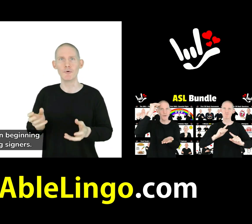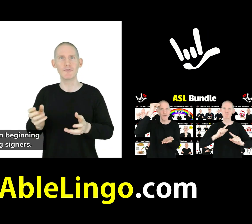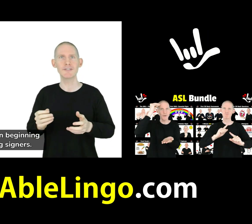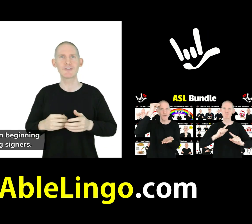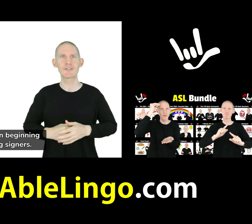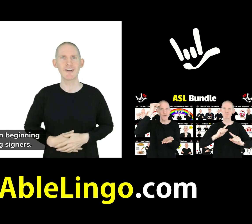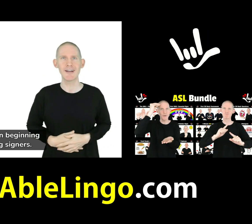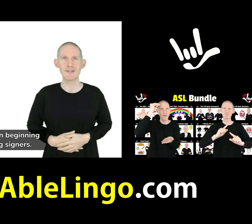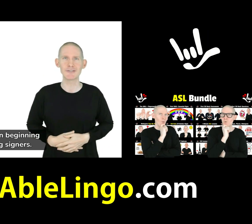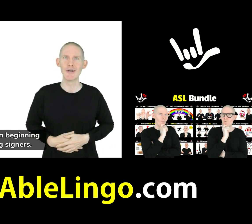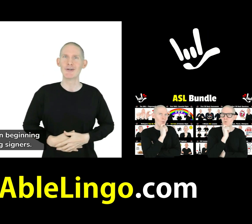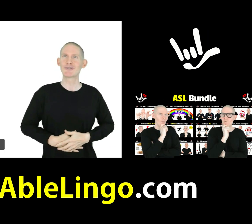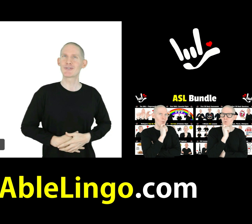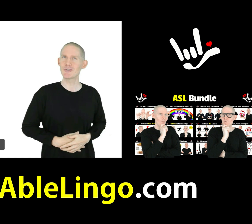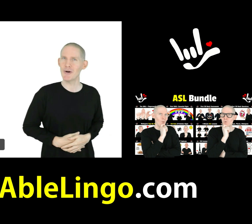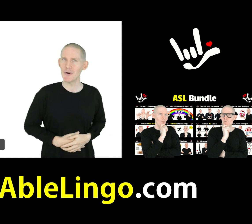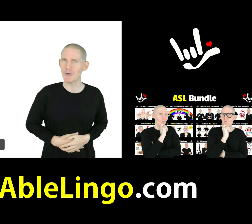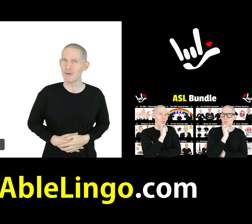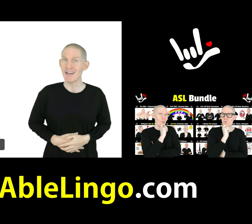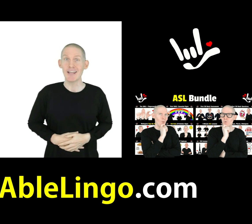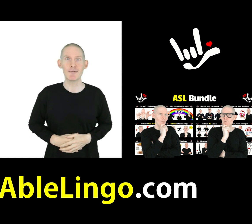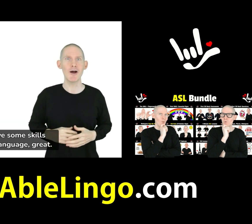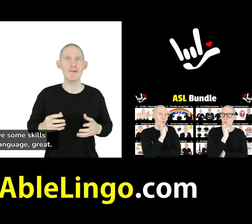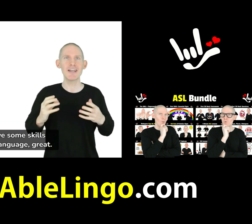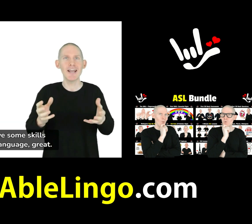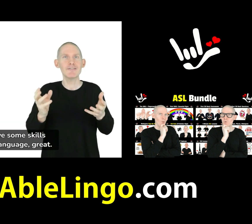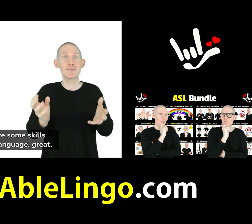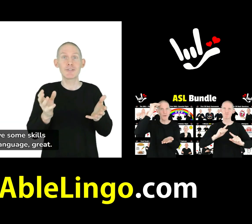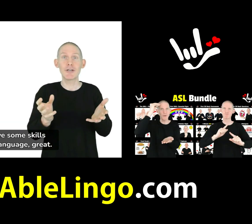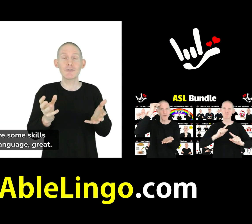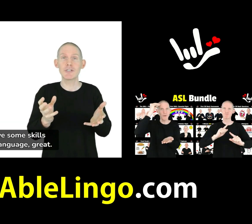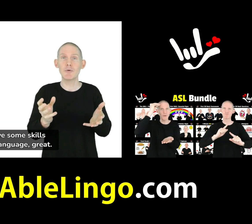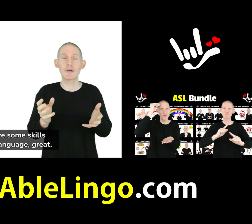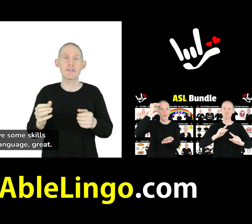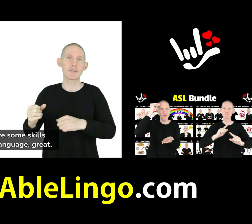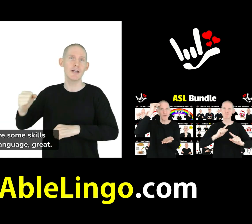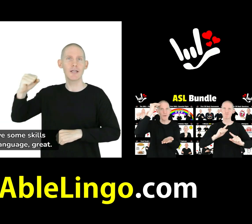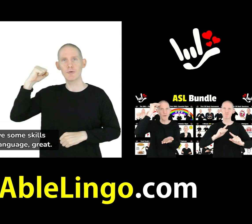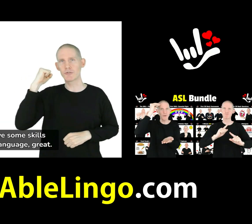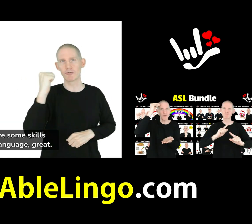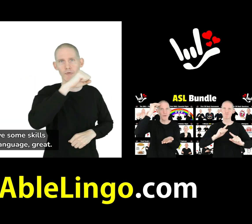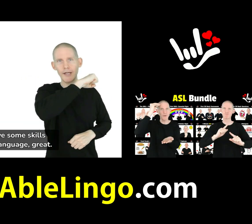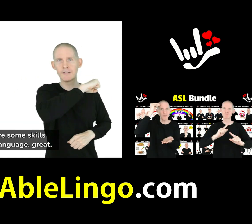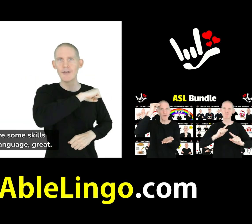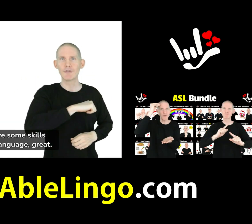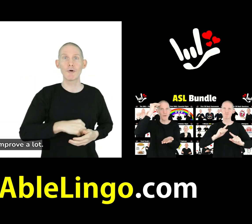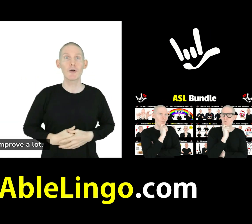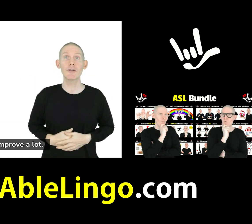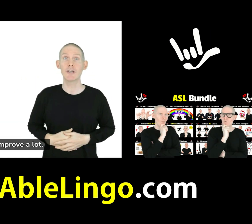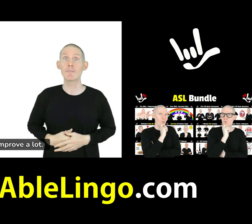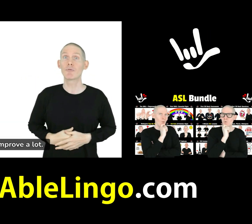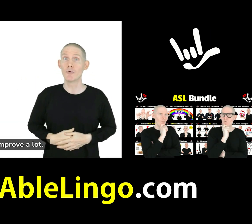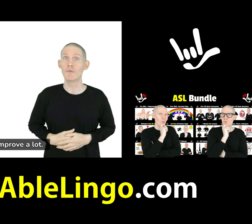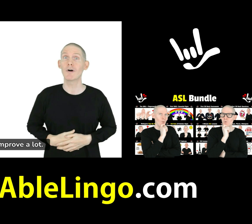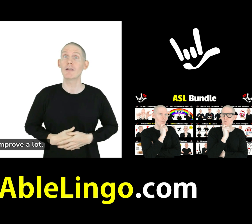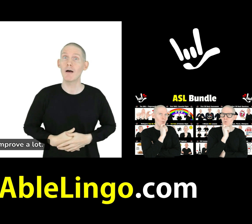improving signers. So, if you already have some skills in American Sign Language, great. You're going to improve a